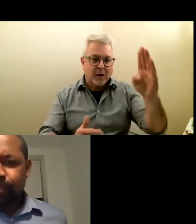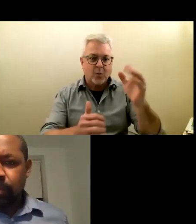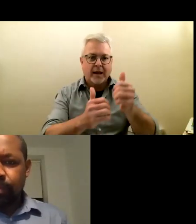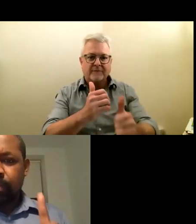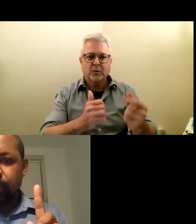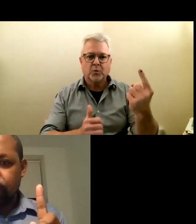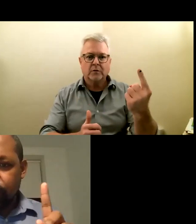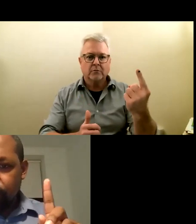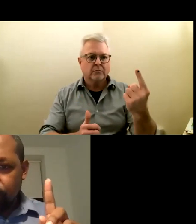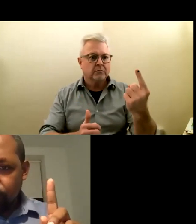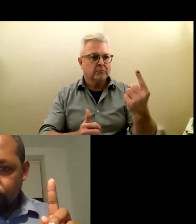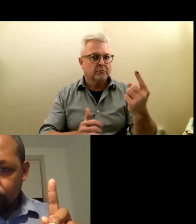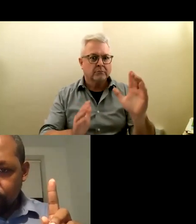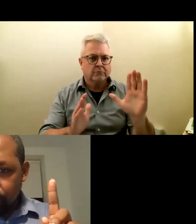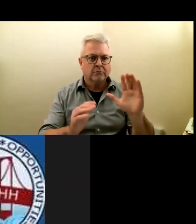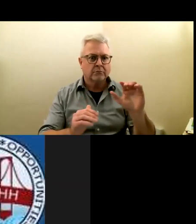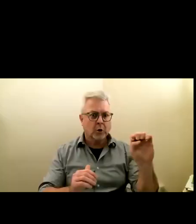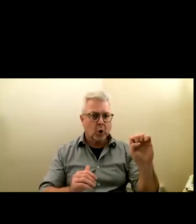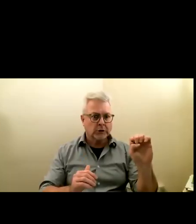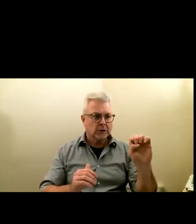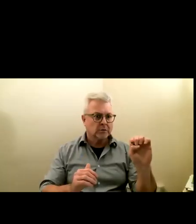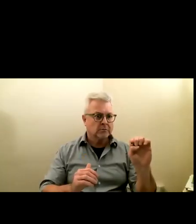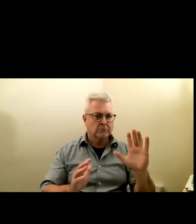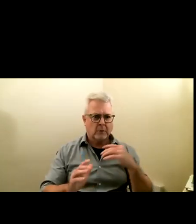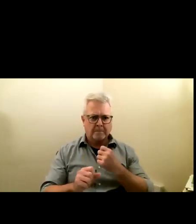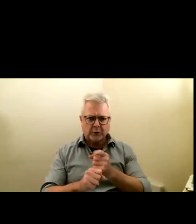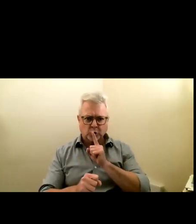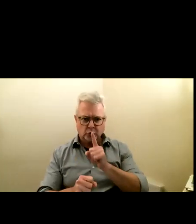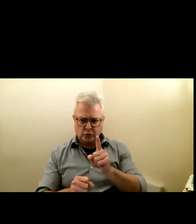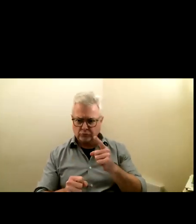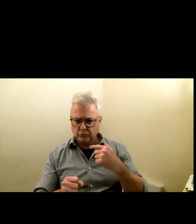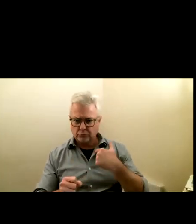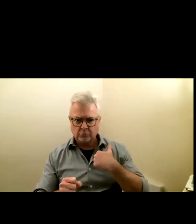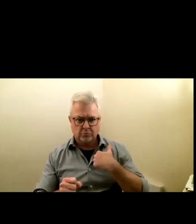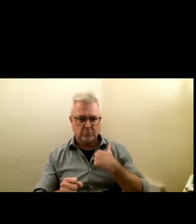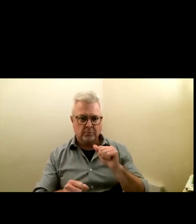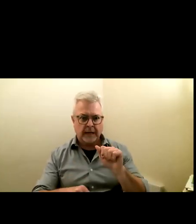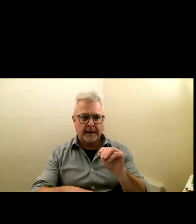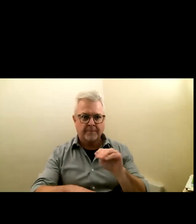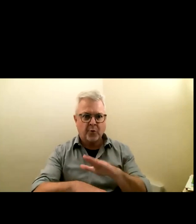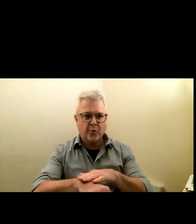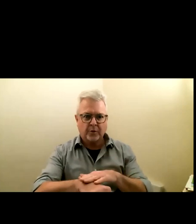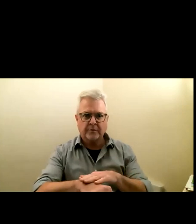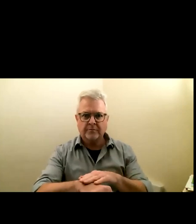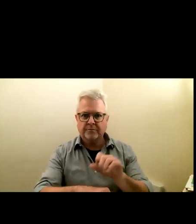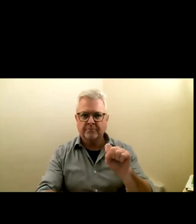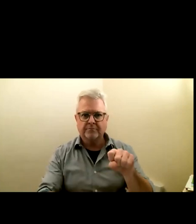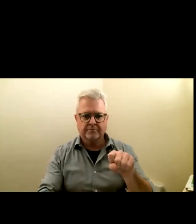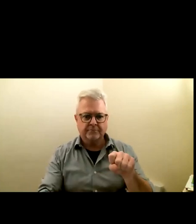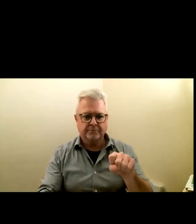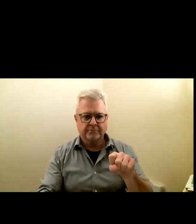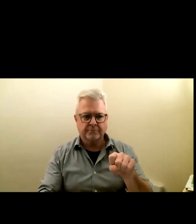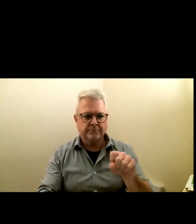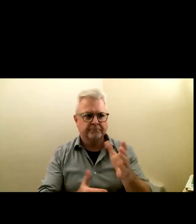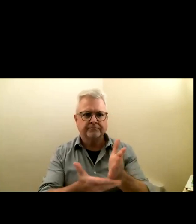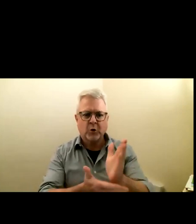Thank you so much, Ernest, and everyone. Oh, Ernest, just want to make sure that I'm